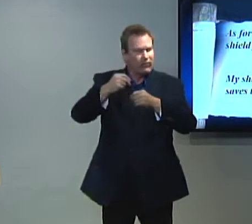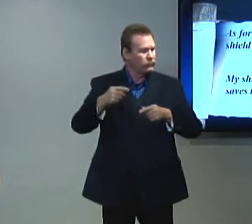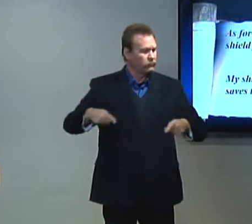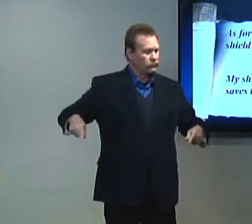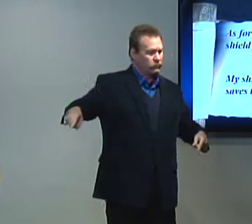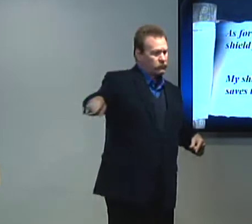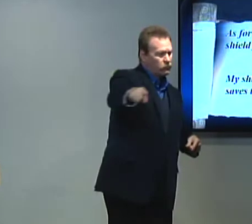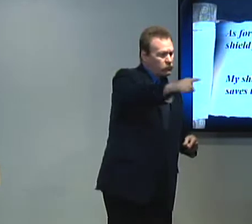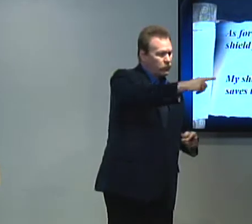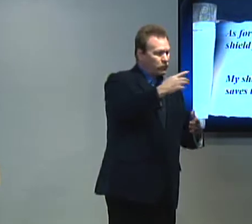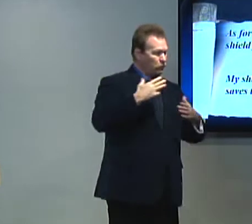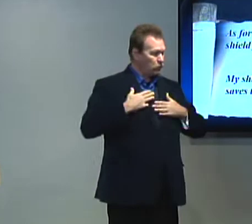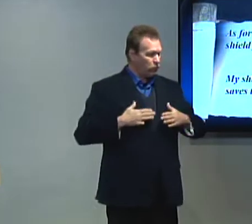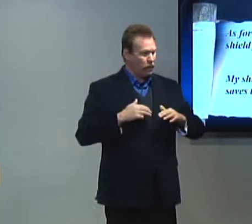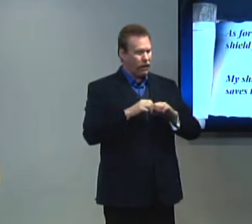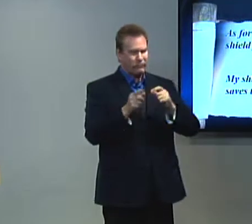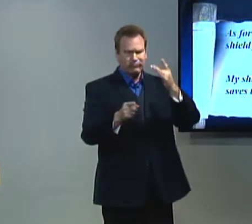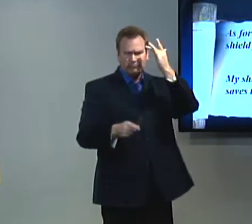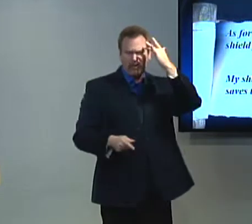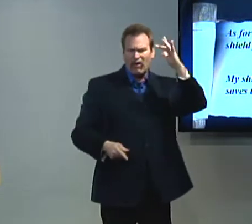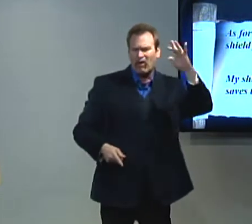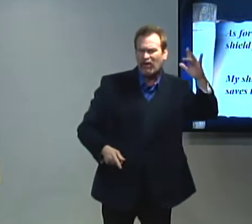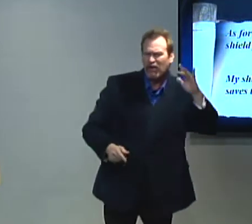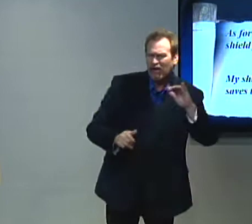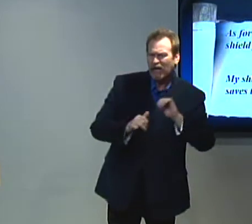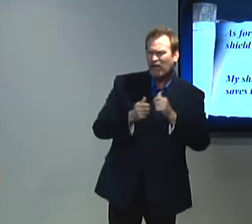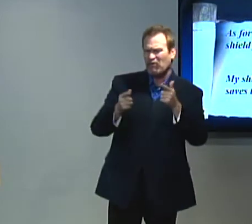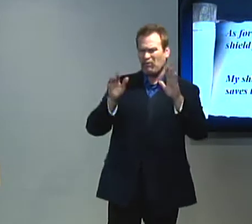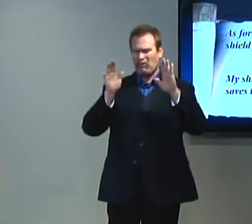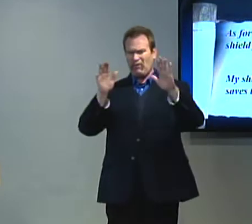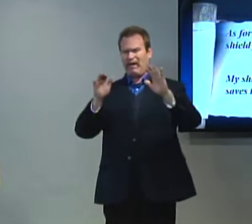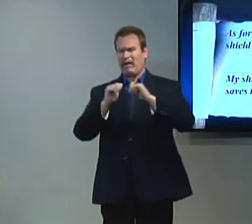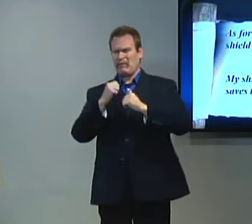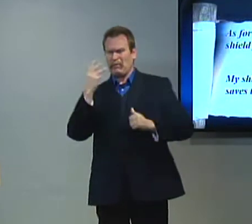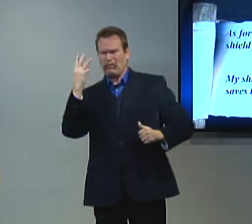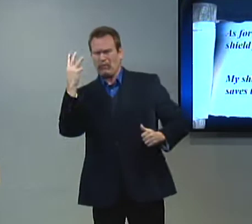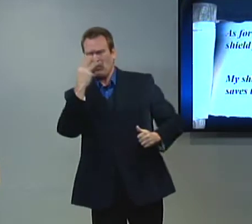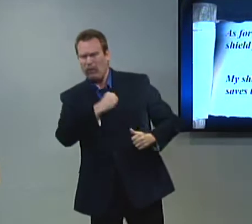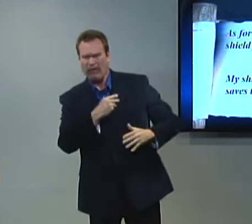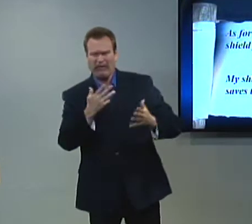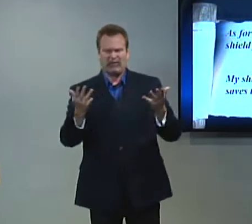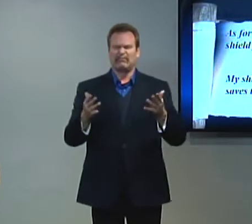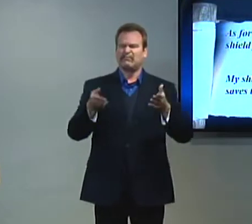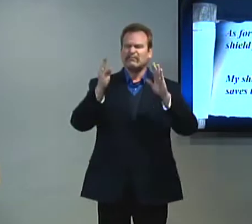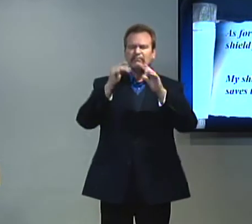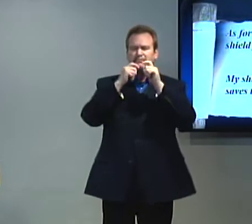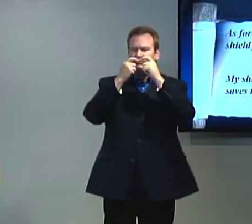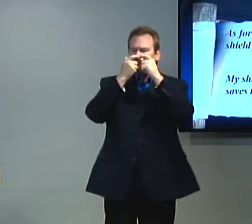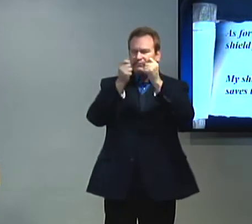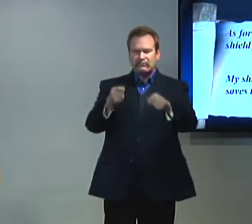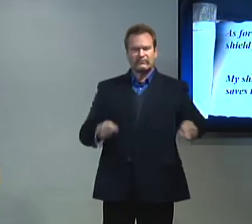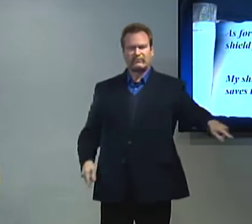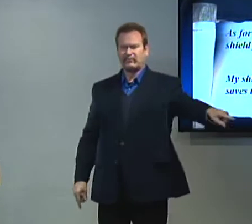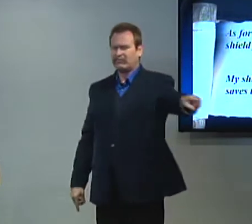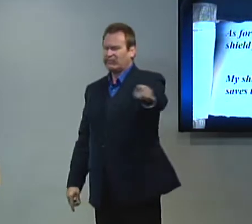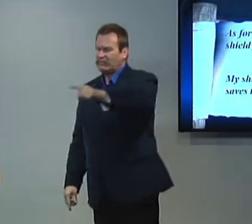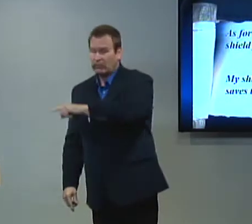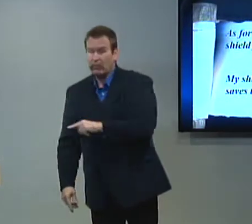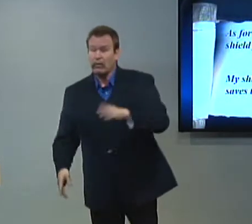God is not interested in our outward appearance, our intelligence, our good looks. He is not interested